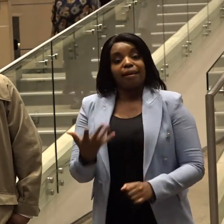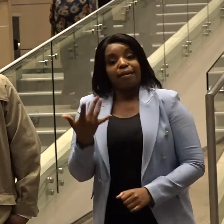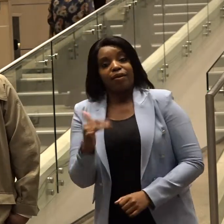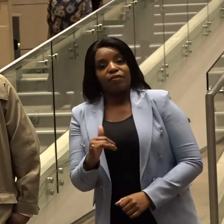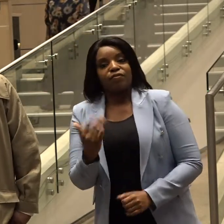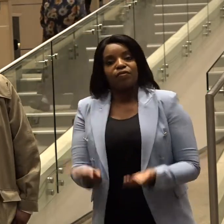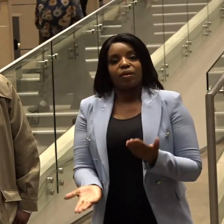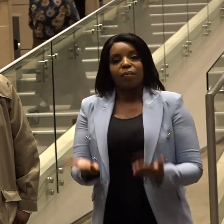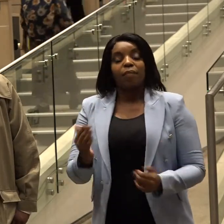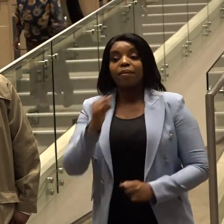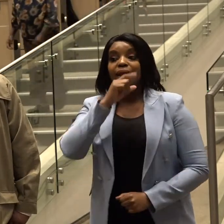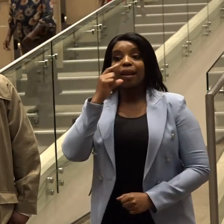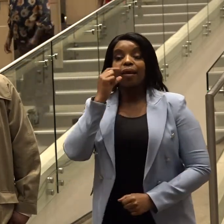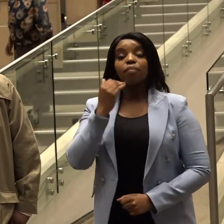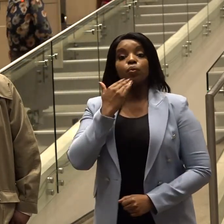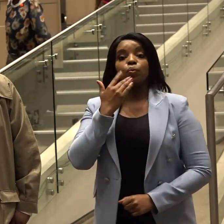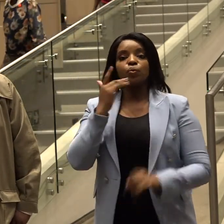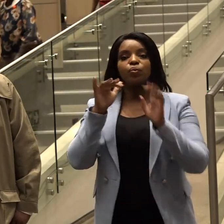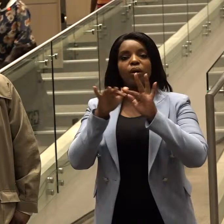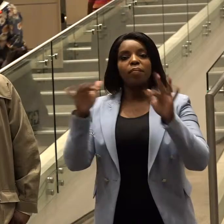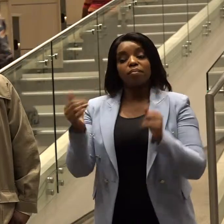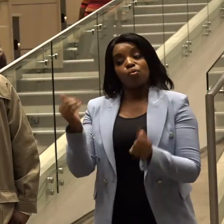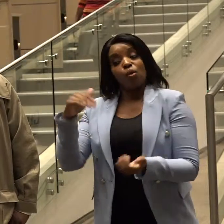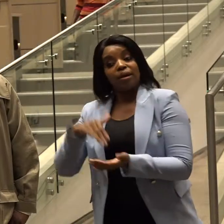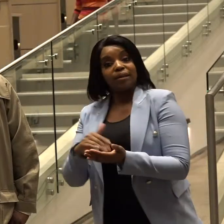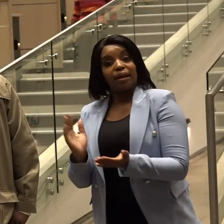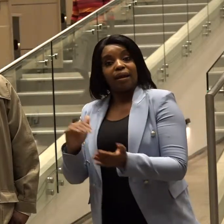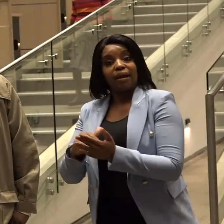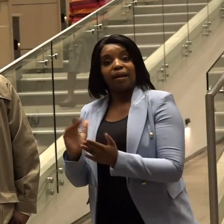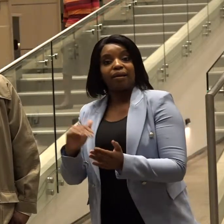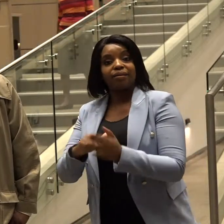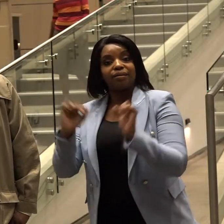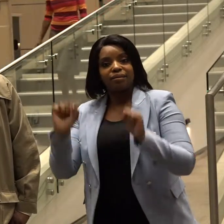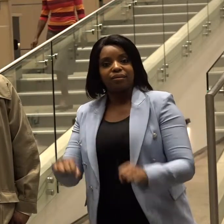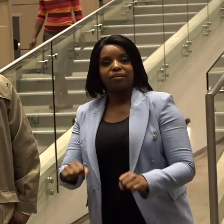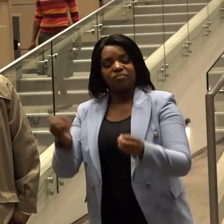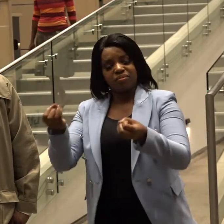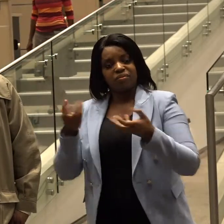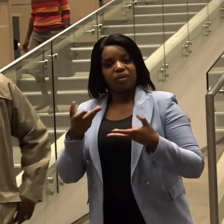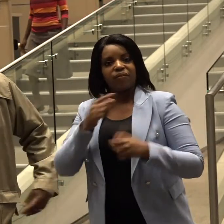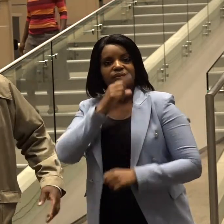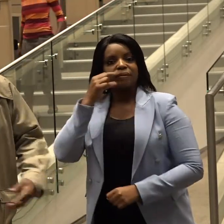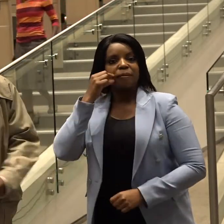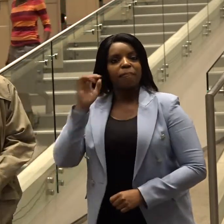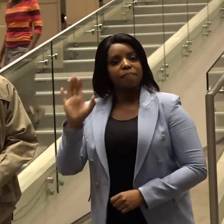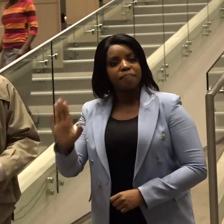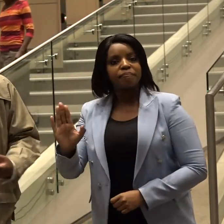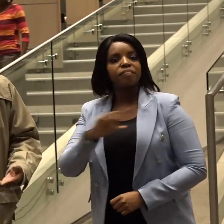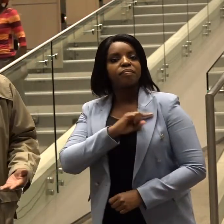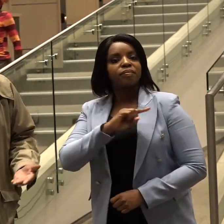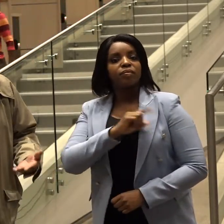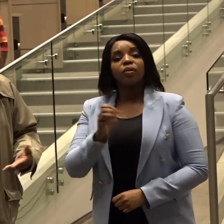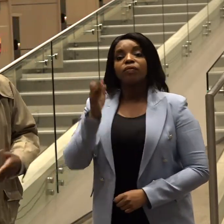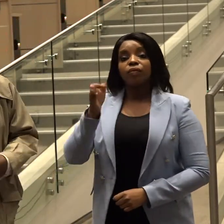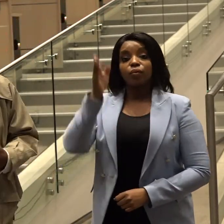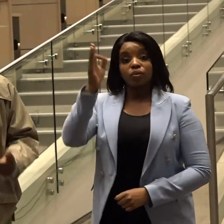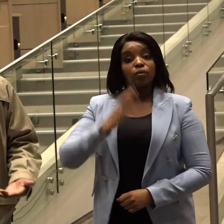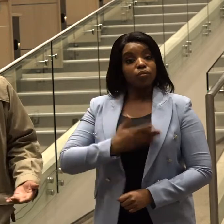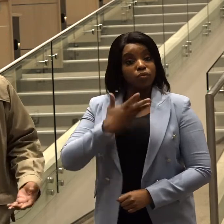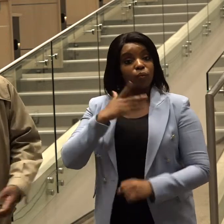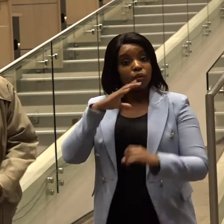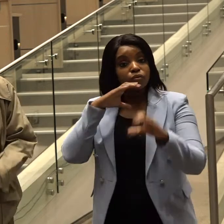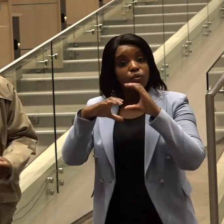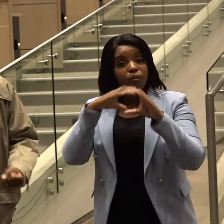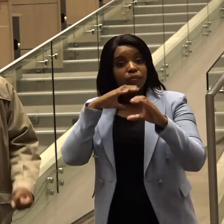everyone who attended here so that you know in future if you want to communicate